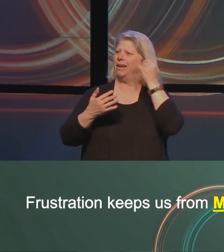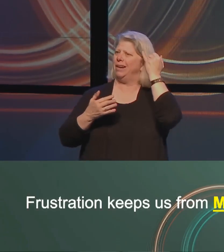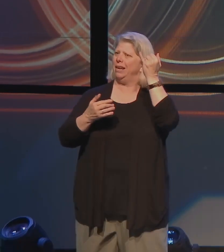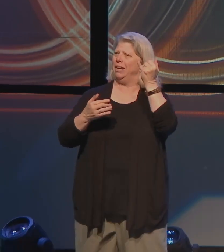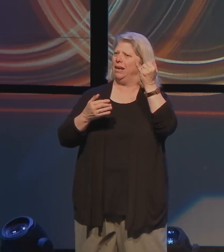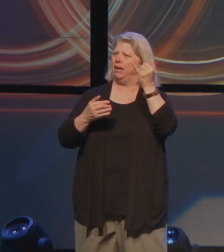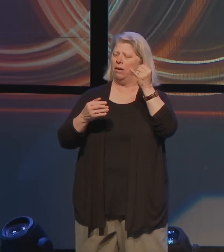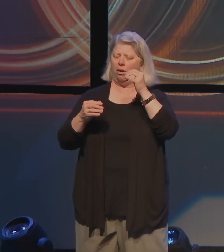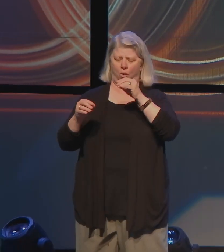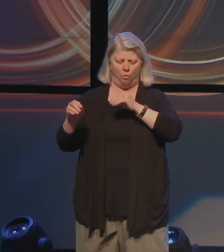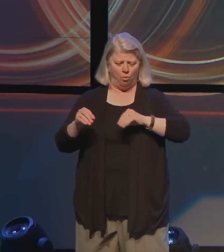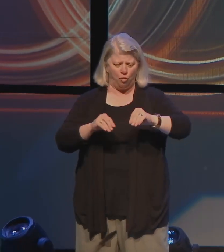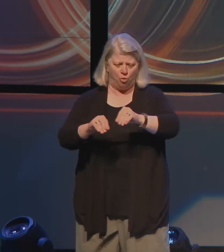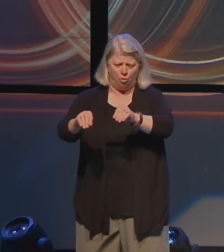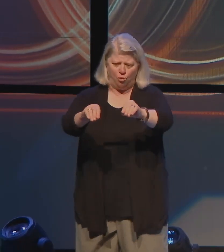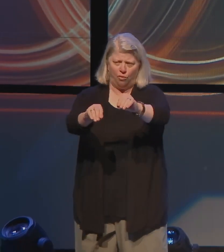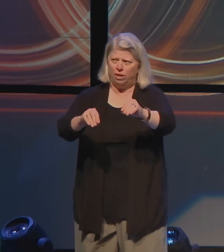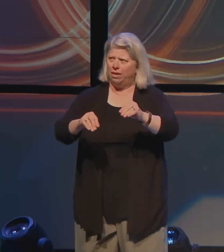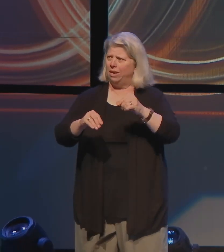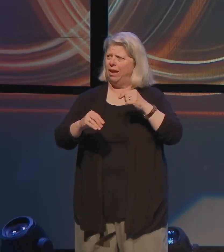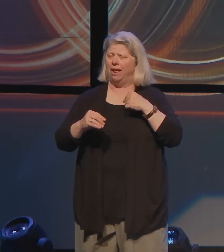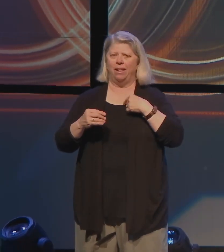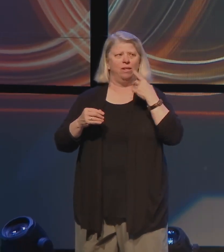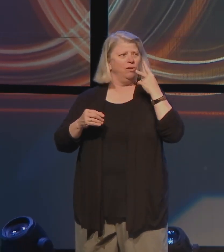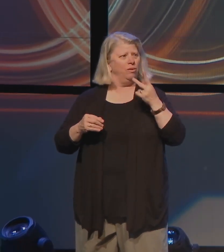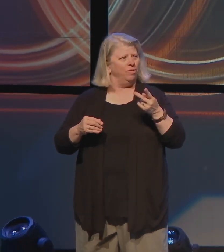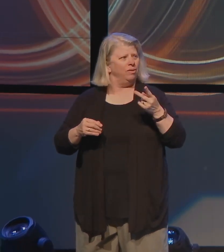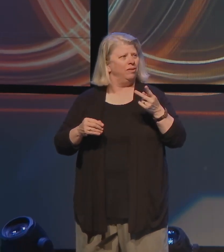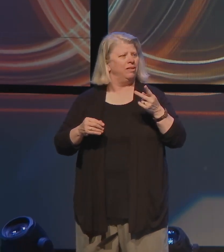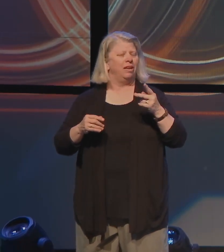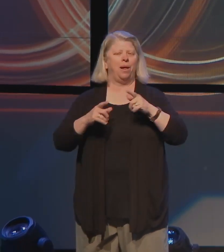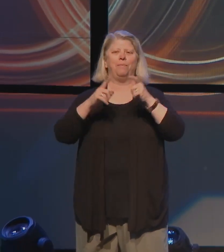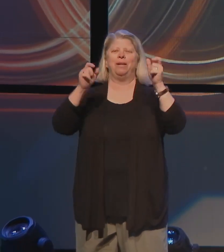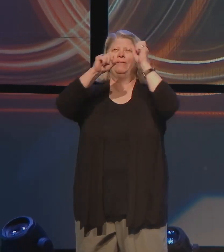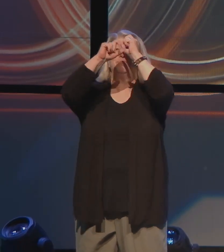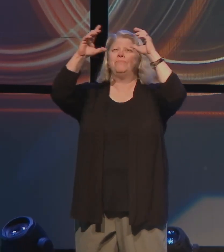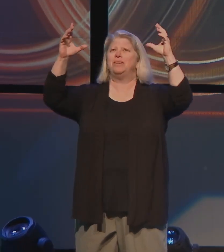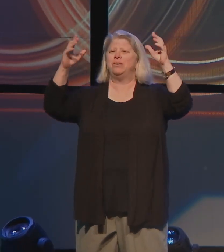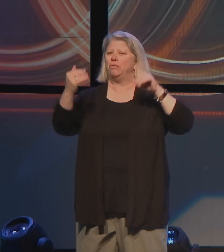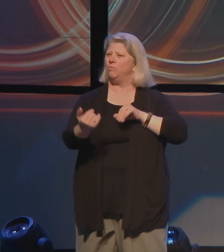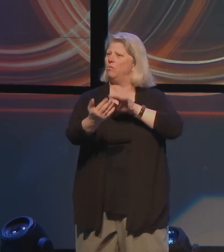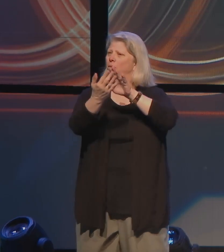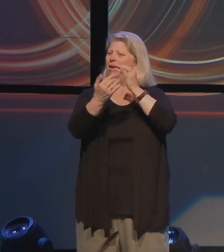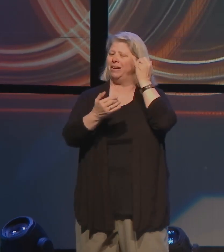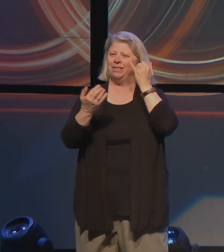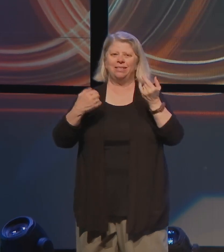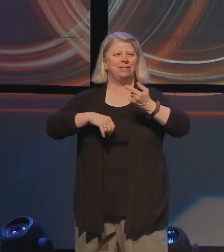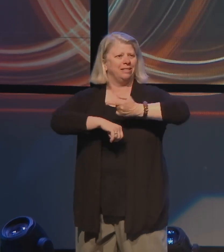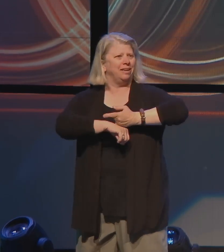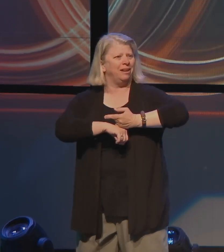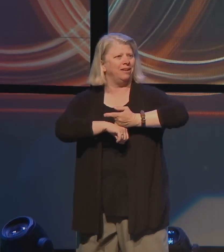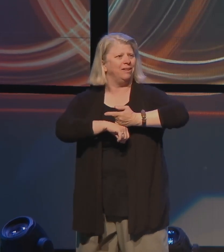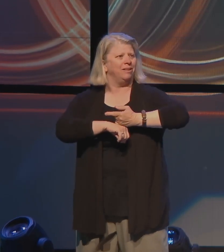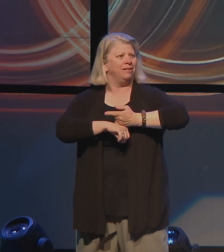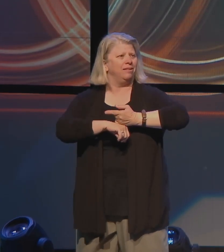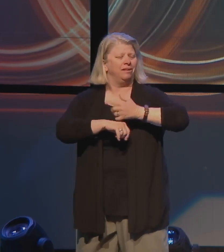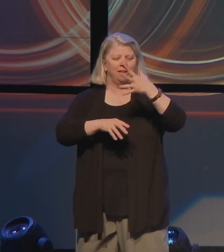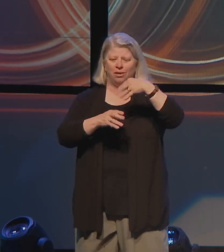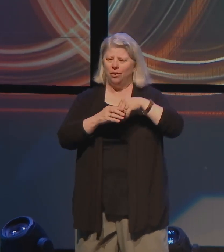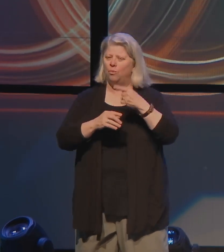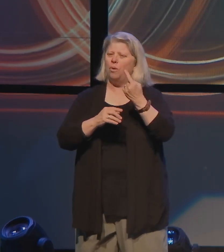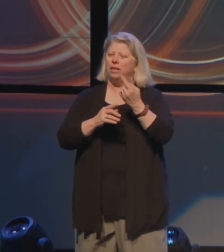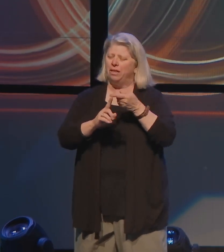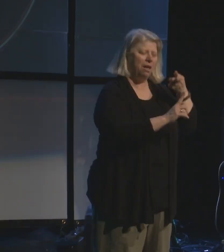of moving. And I want to kind of look at and take a big picture approach to this idea today. And we'll kind of harness it into one element,